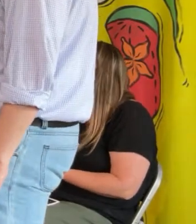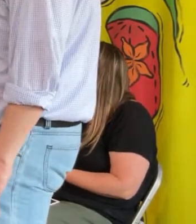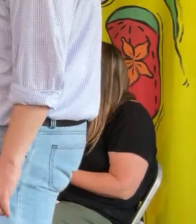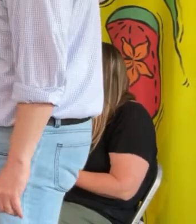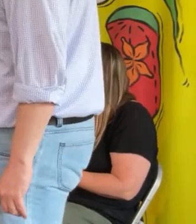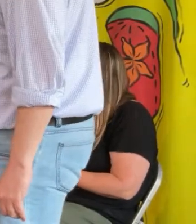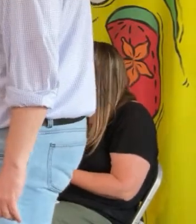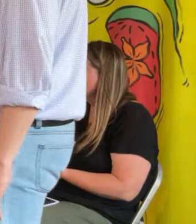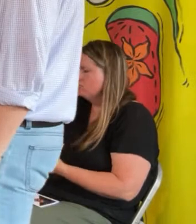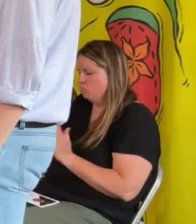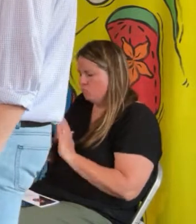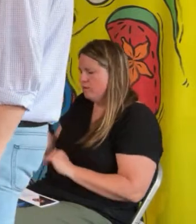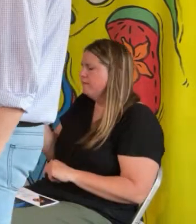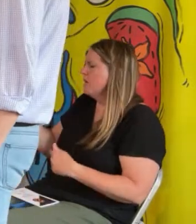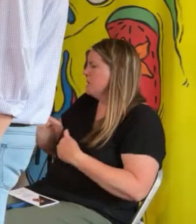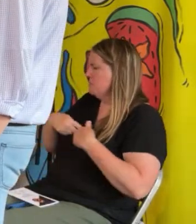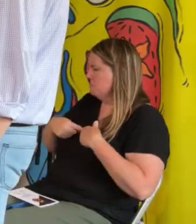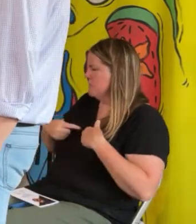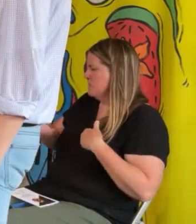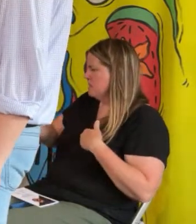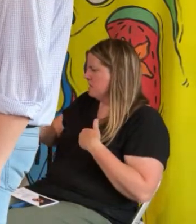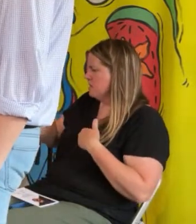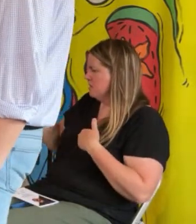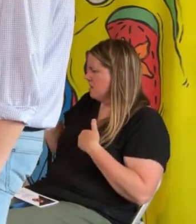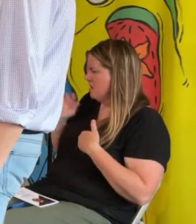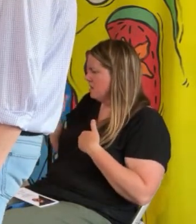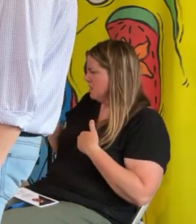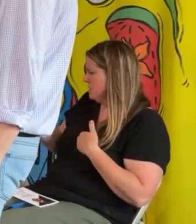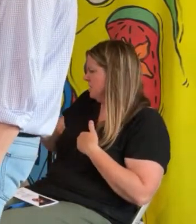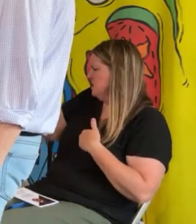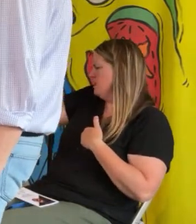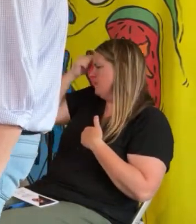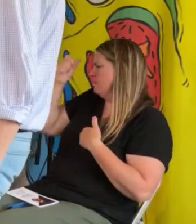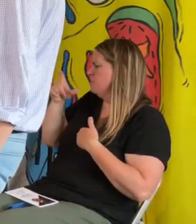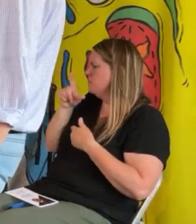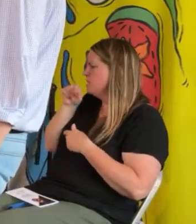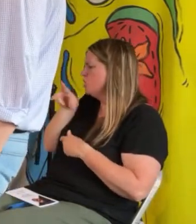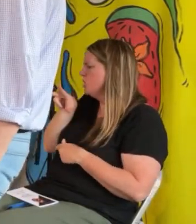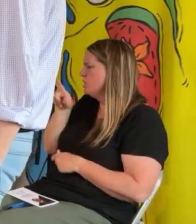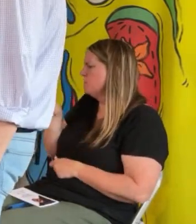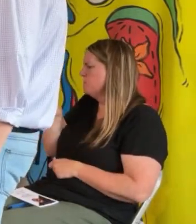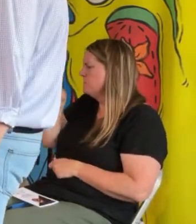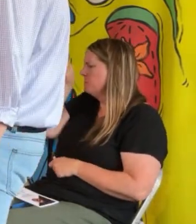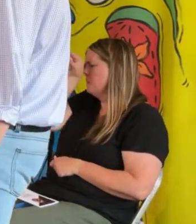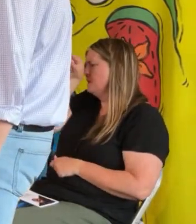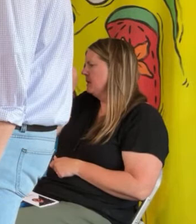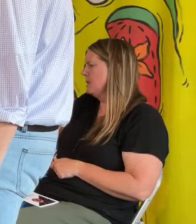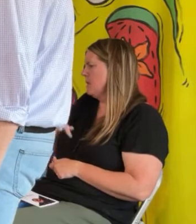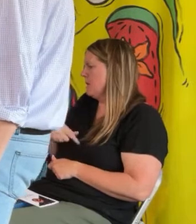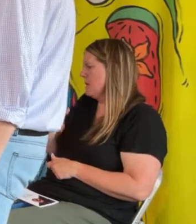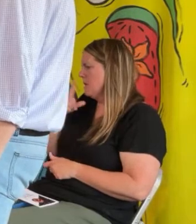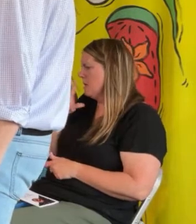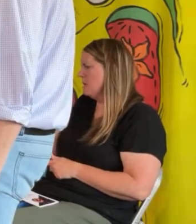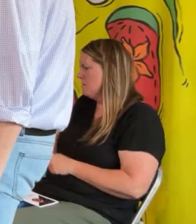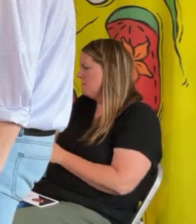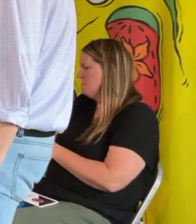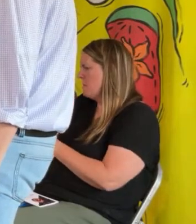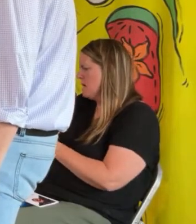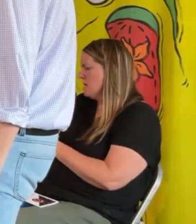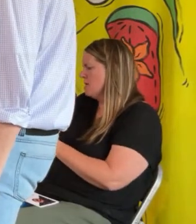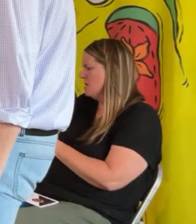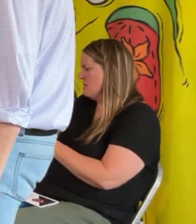find God, like a damn pigeon's beak, I am pecking every which way